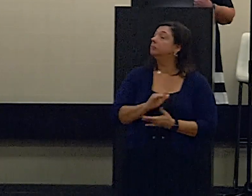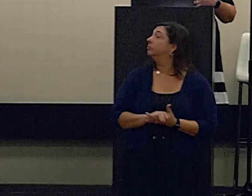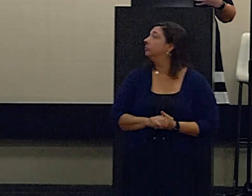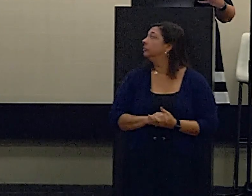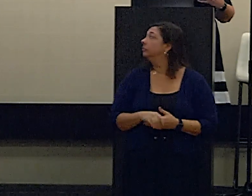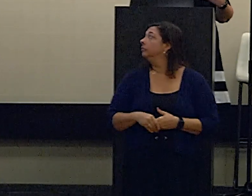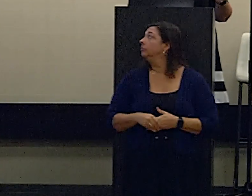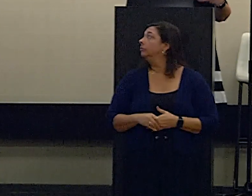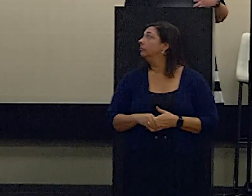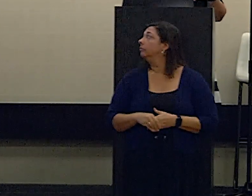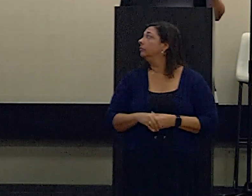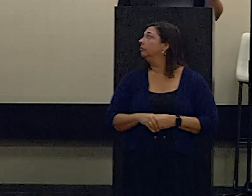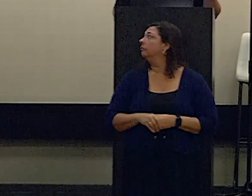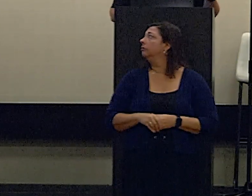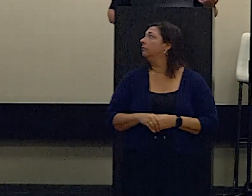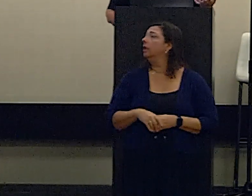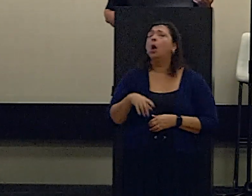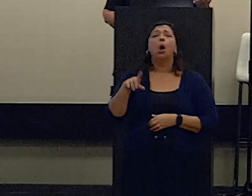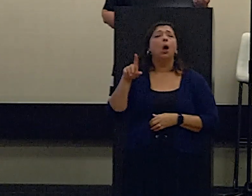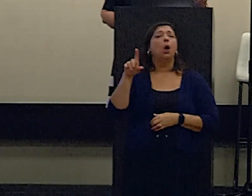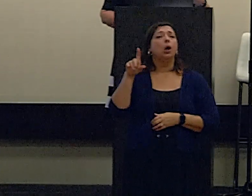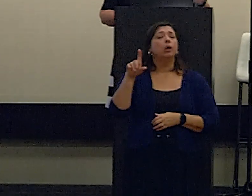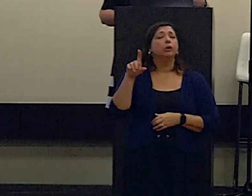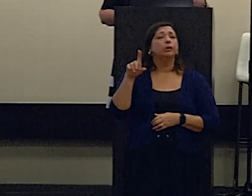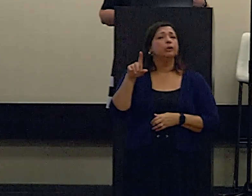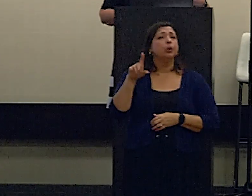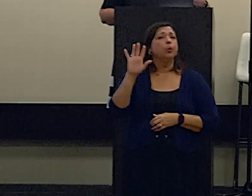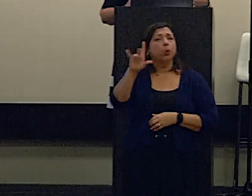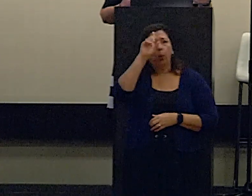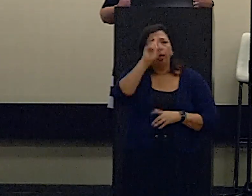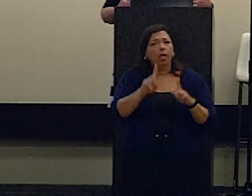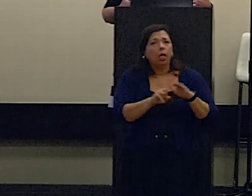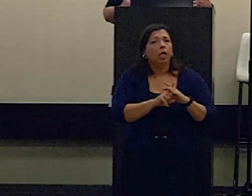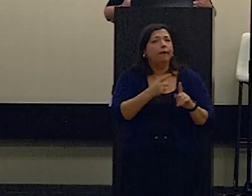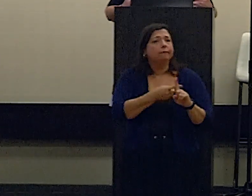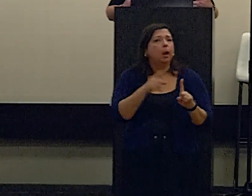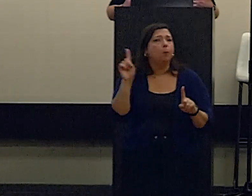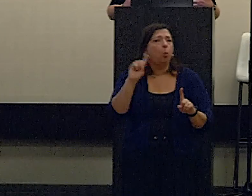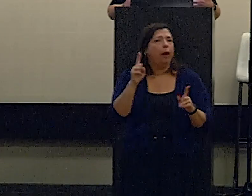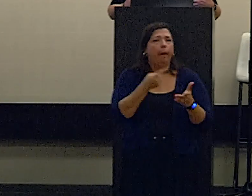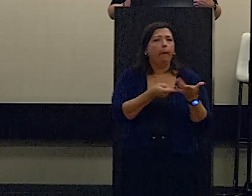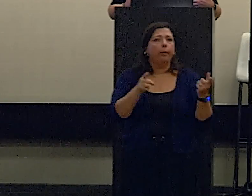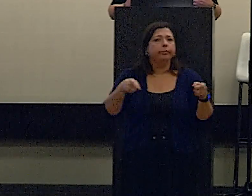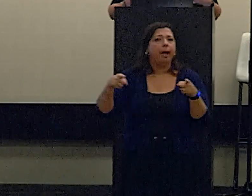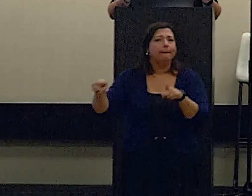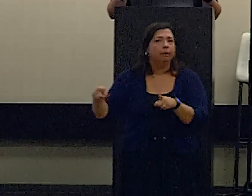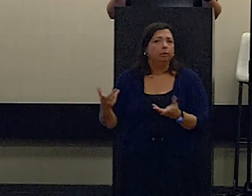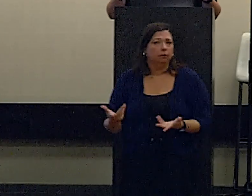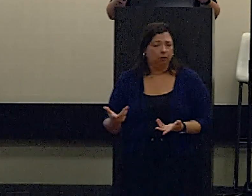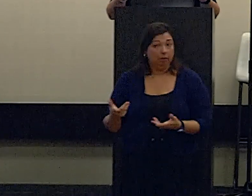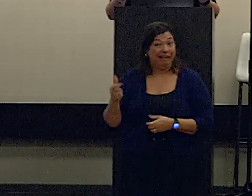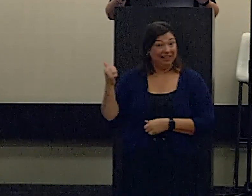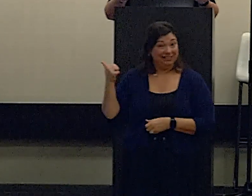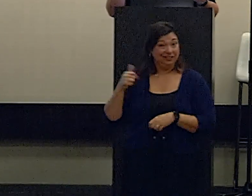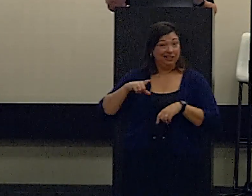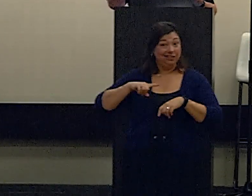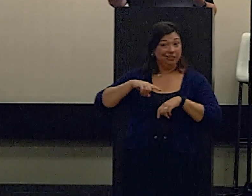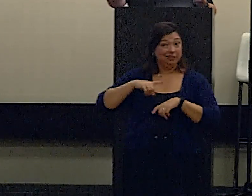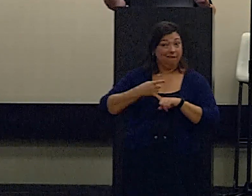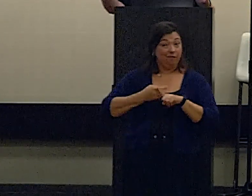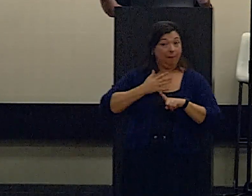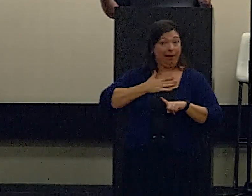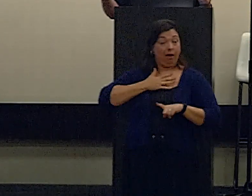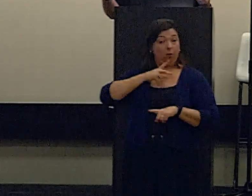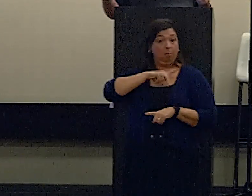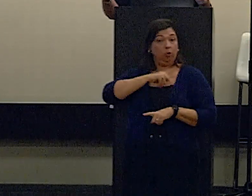So where did these thoughts come from? What's happening here? Right? Is this based on our